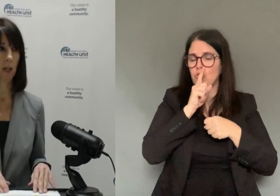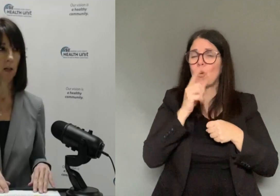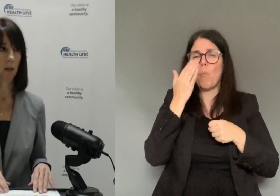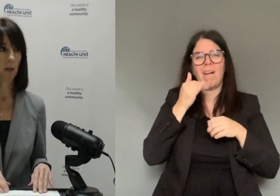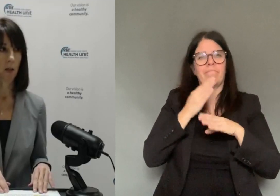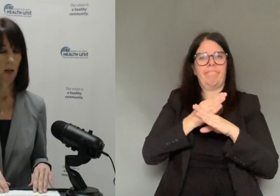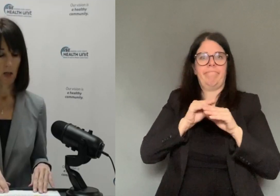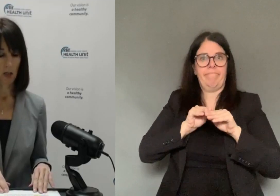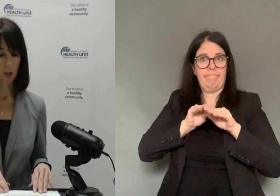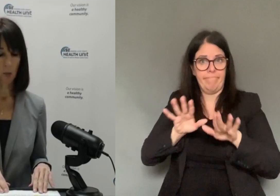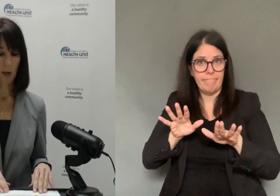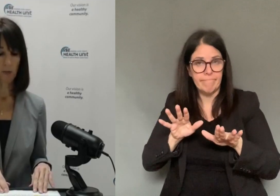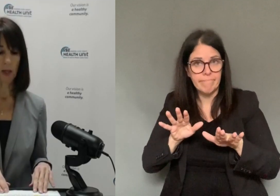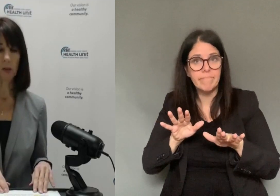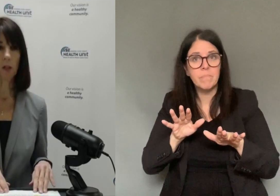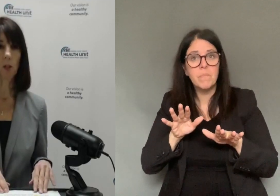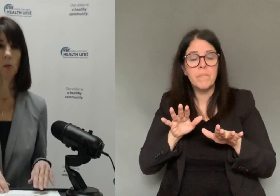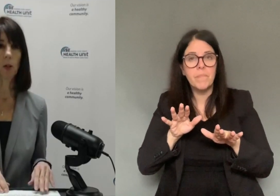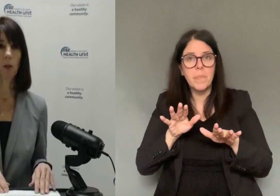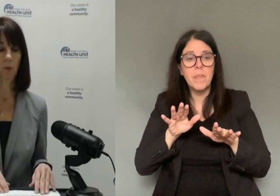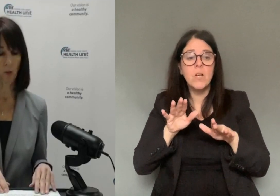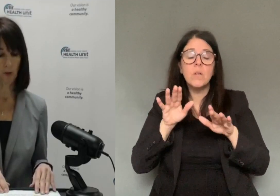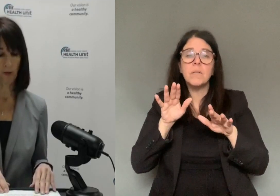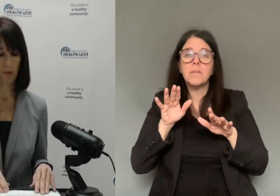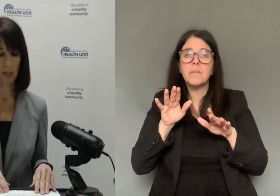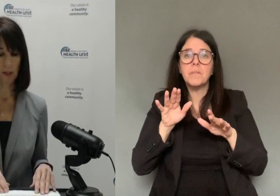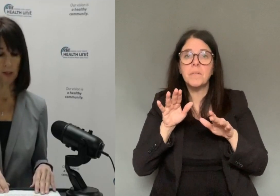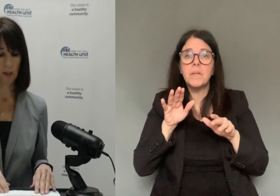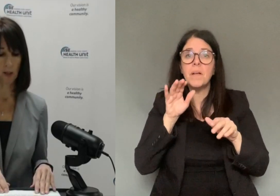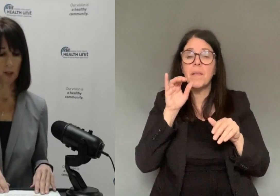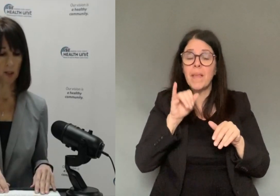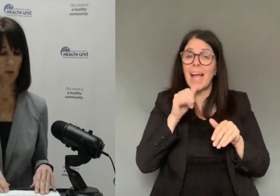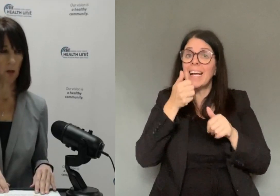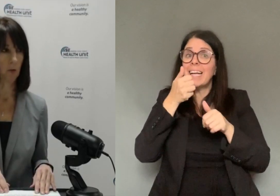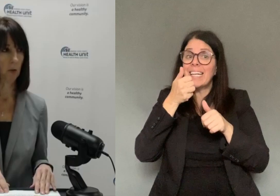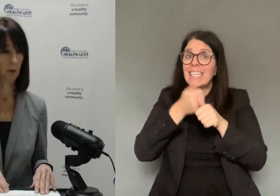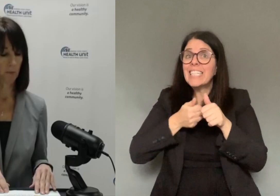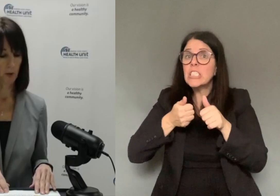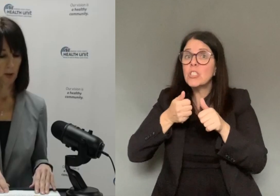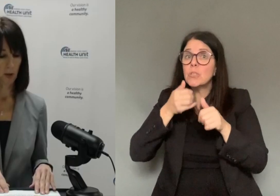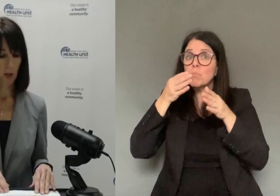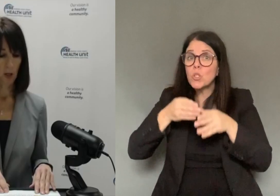Canada and 12,245 cases in Ontario.